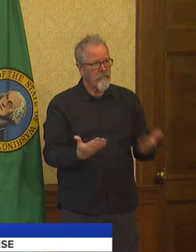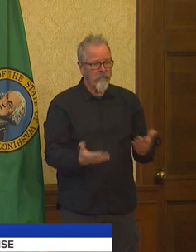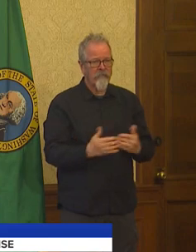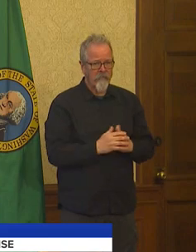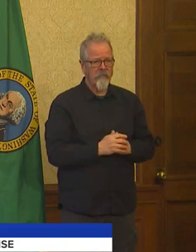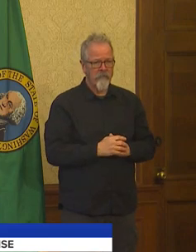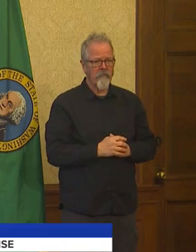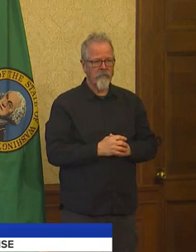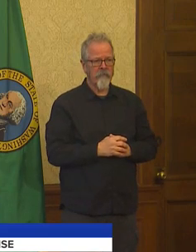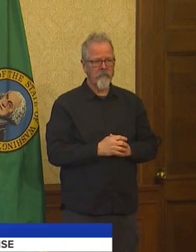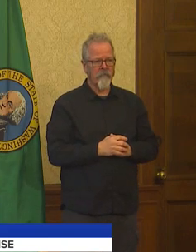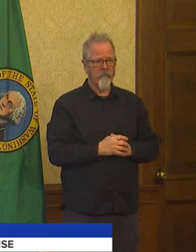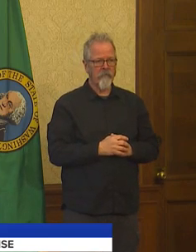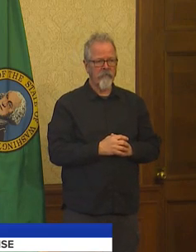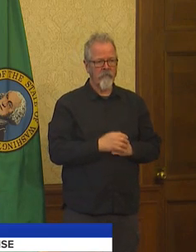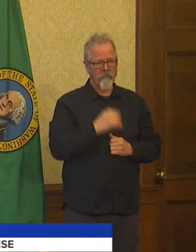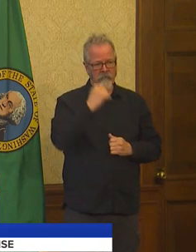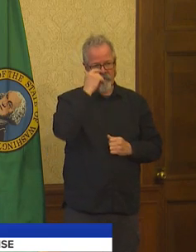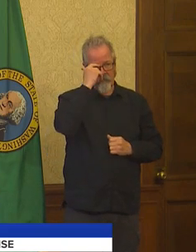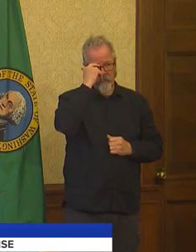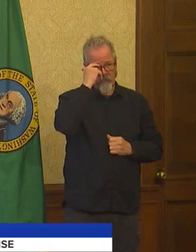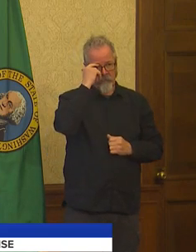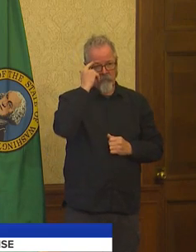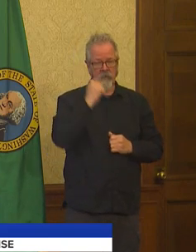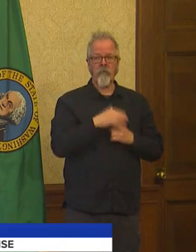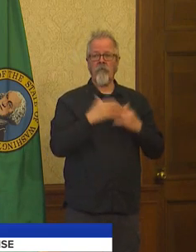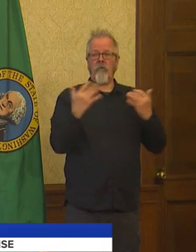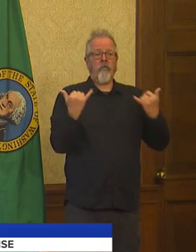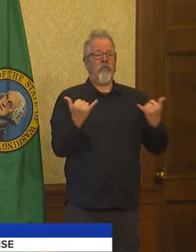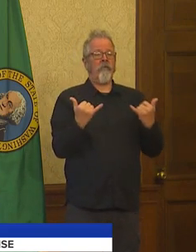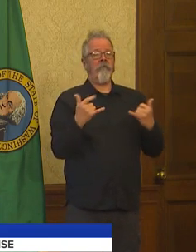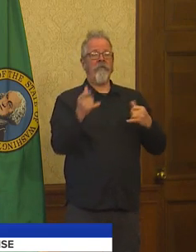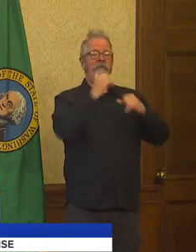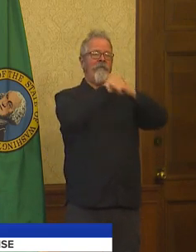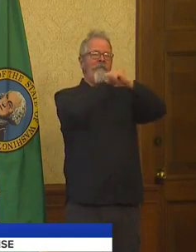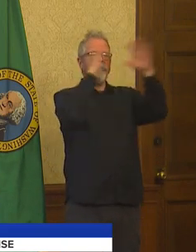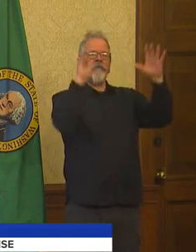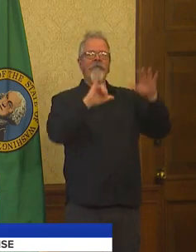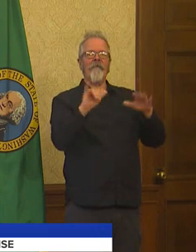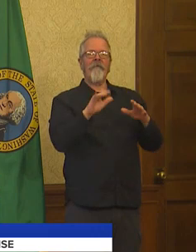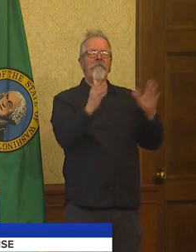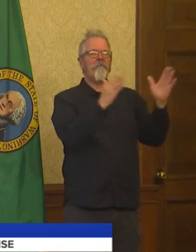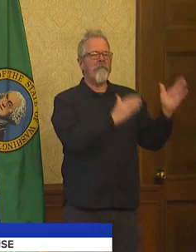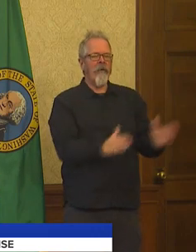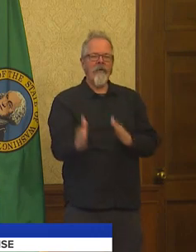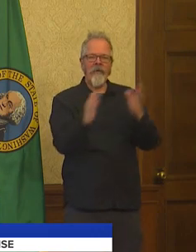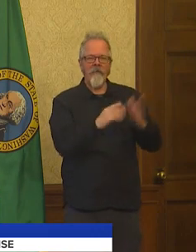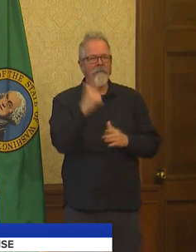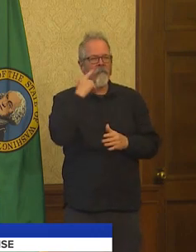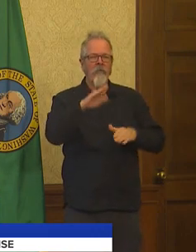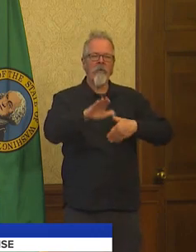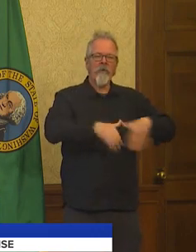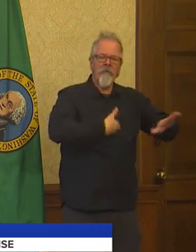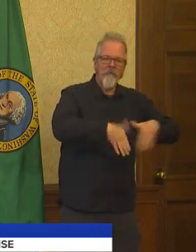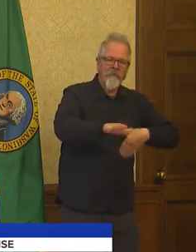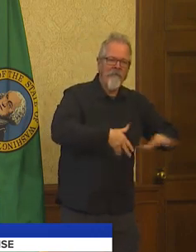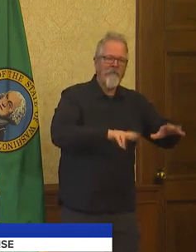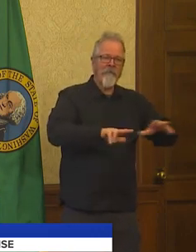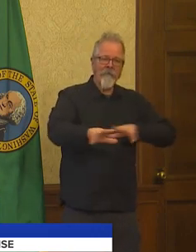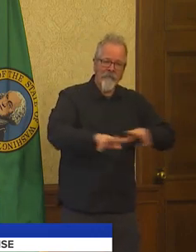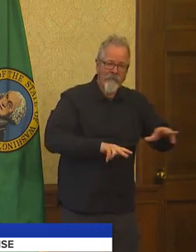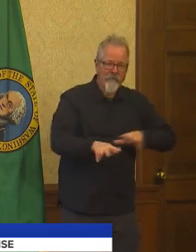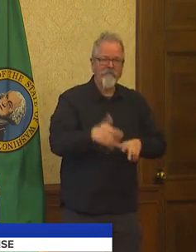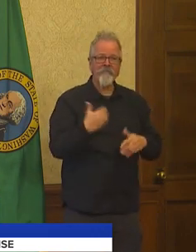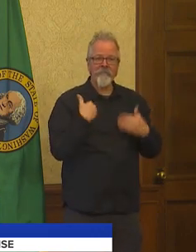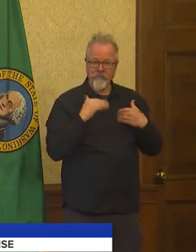the hills, and that's up to Mother Nature. We have a plan for reopening our state. but it depends on how the data